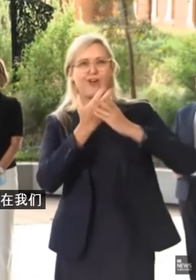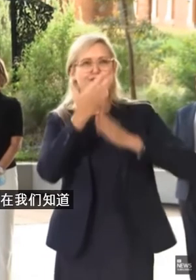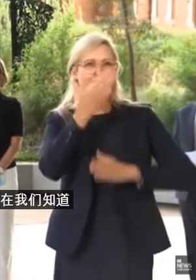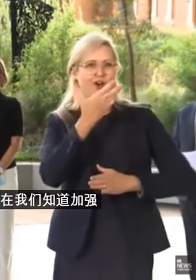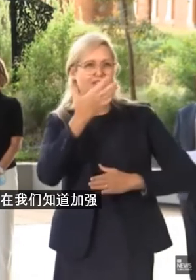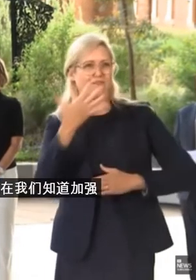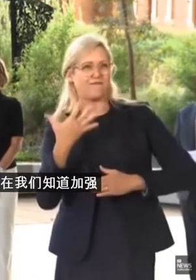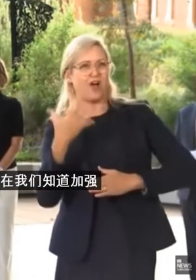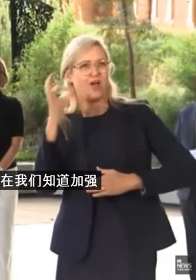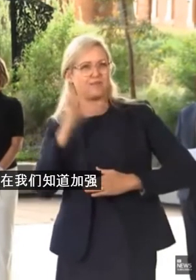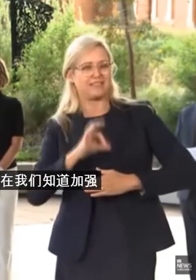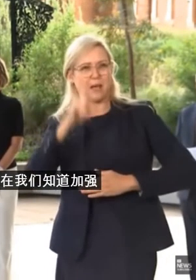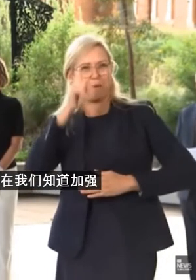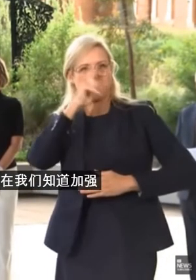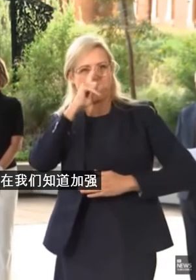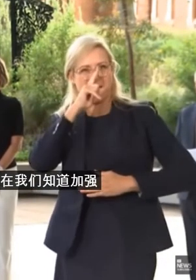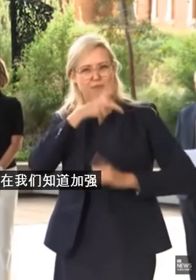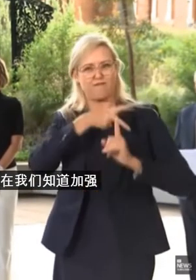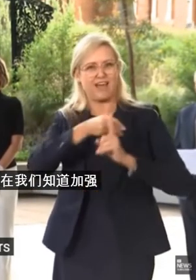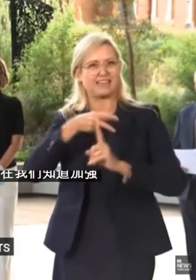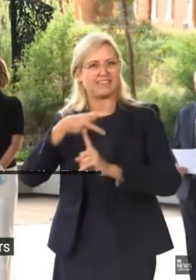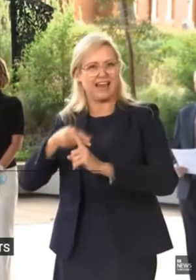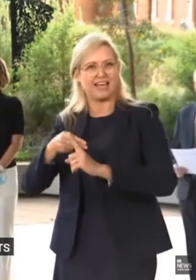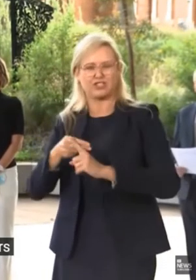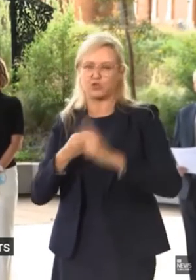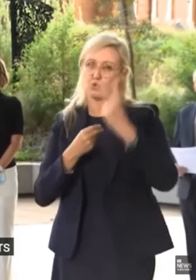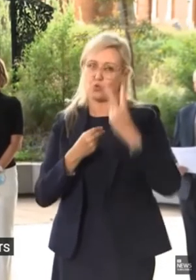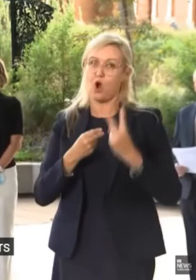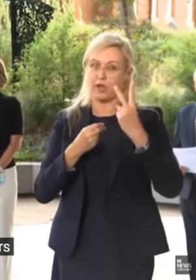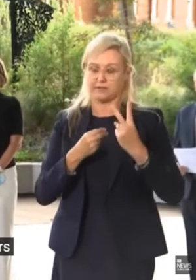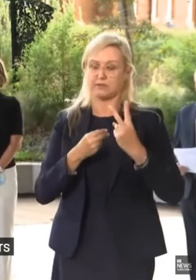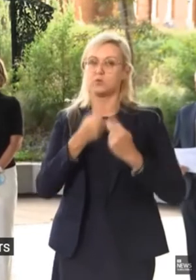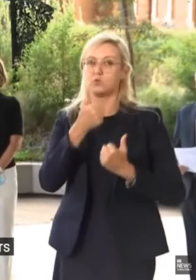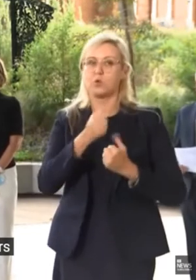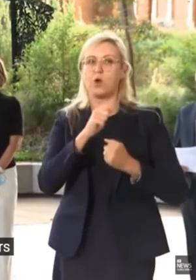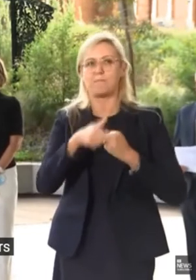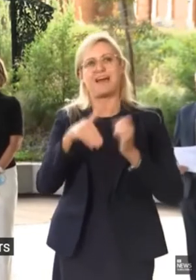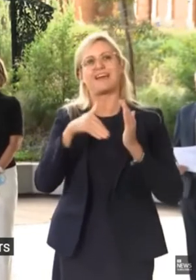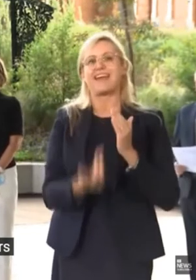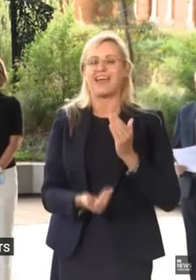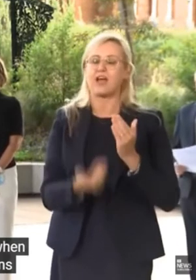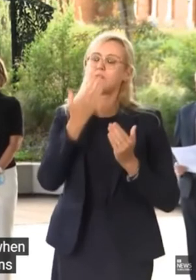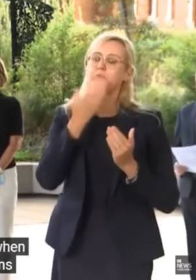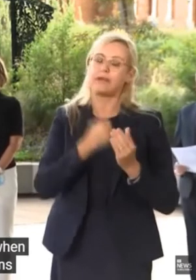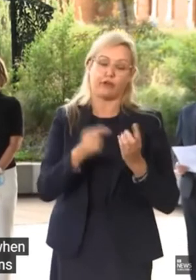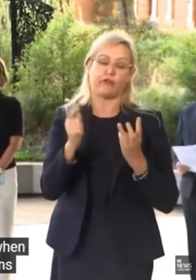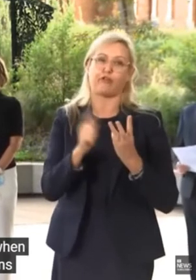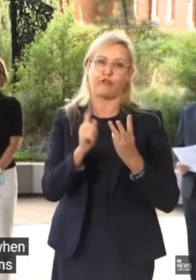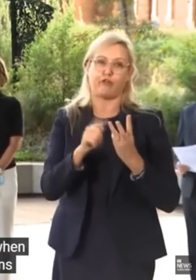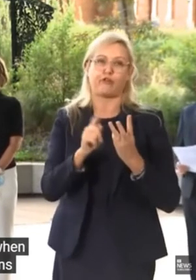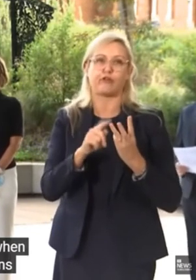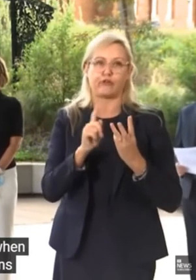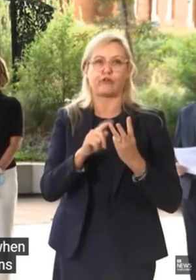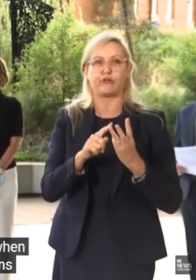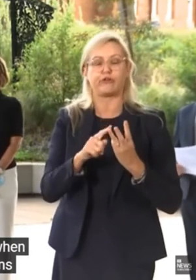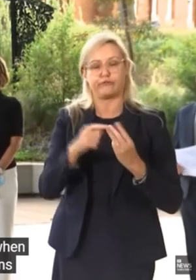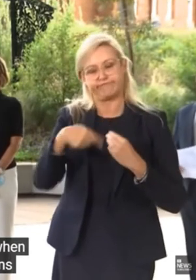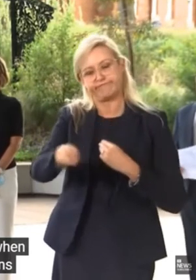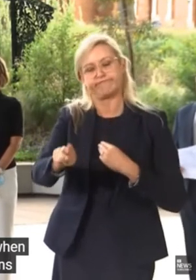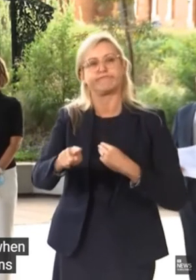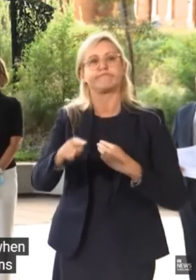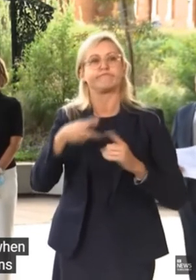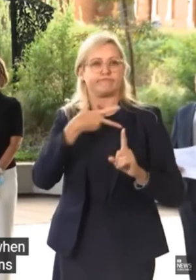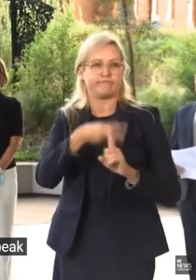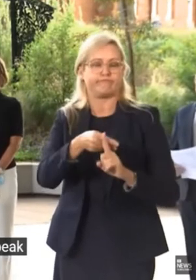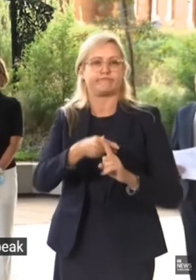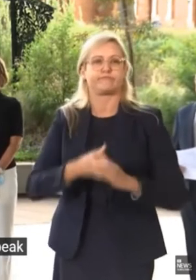vaccination rate, but boosters are still key. Now we know that obviously when there's concern and questions being asked, and Dr. Chant will speak